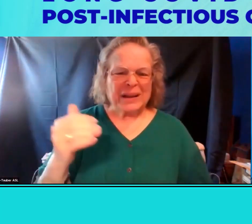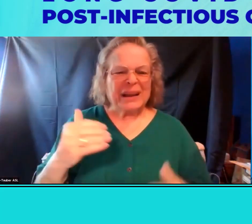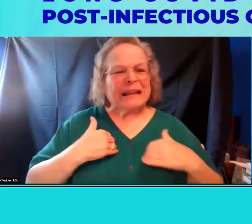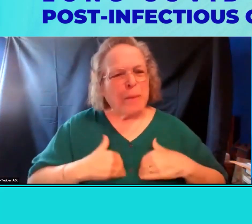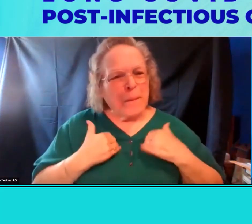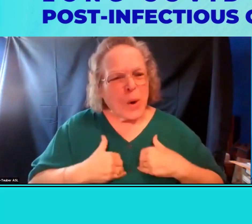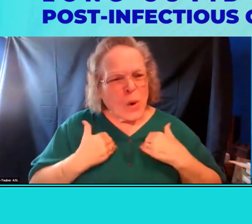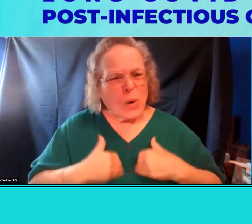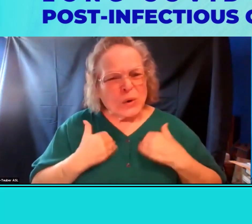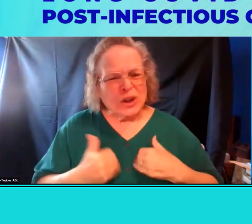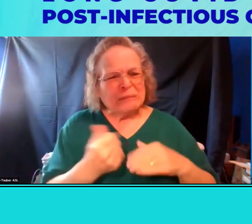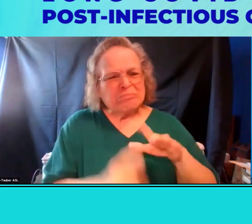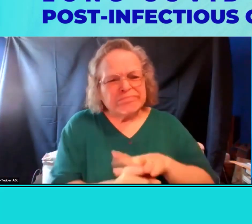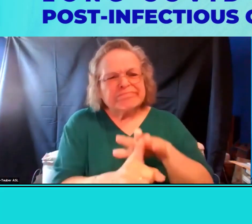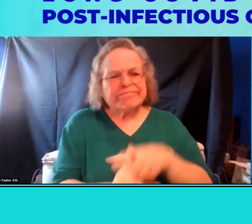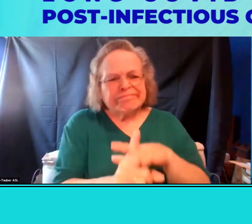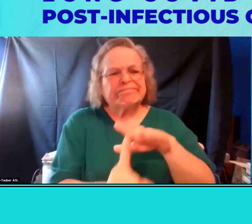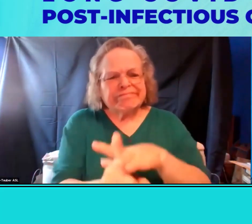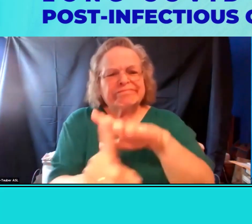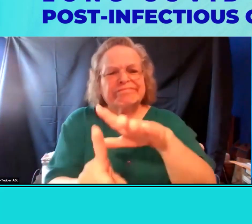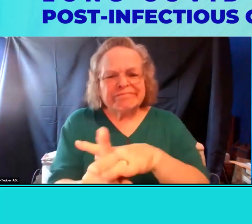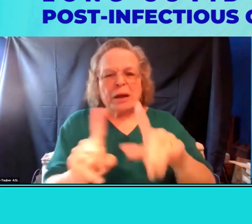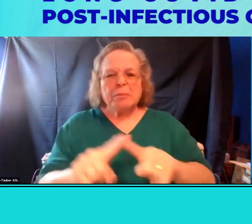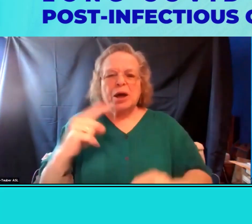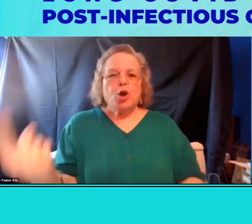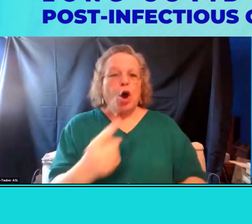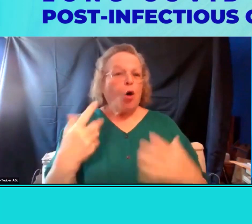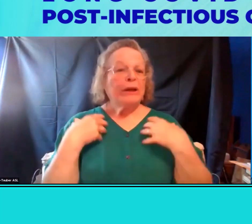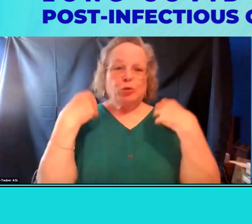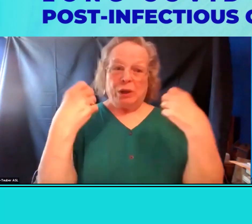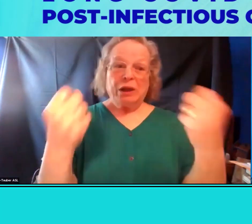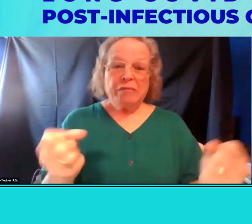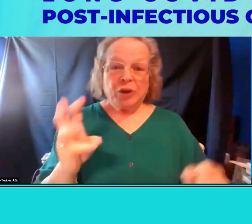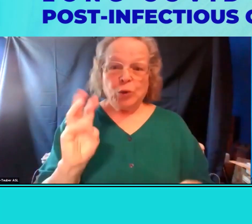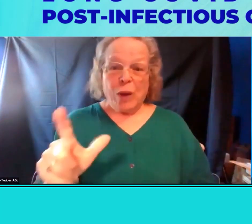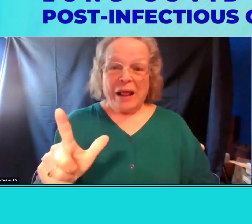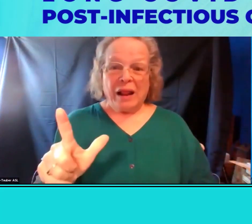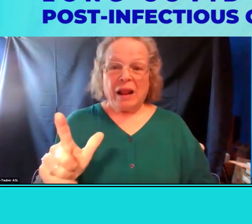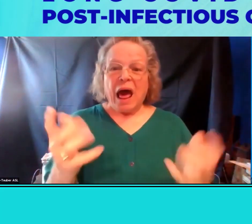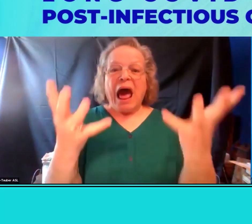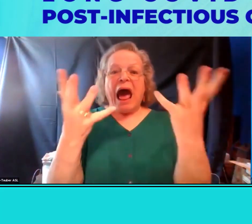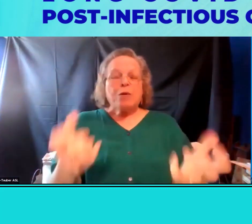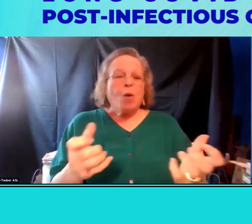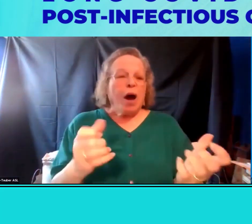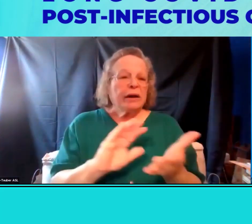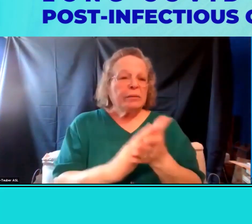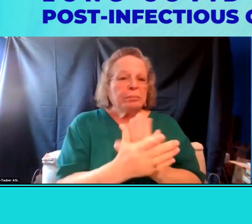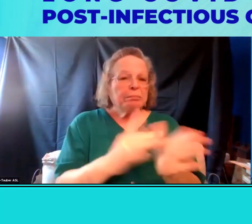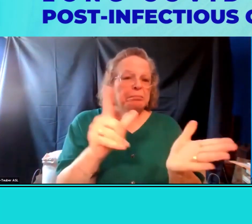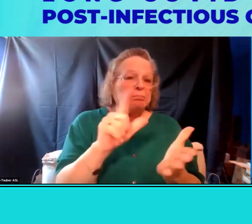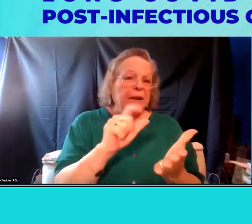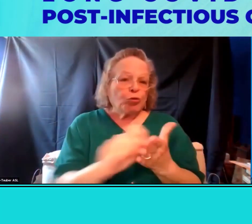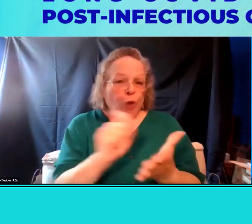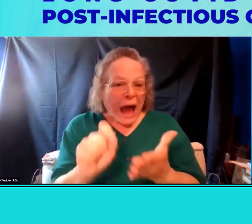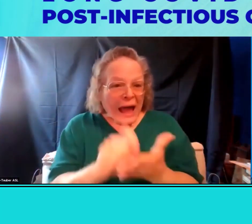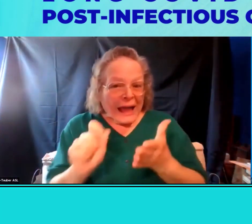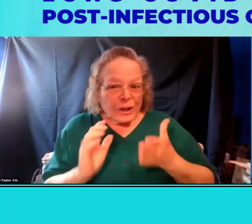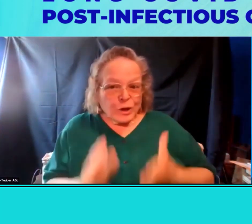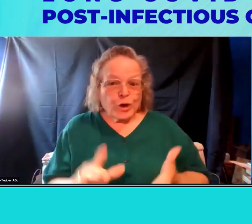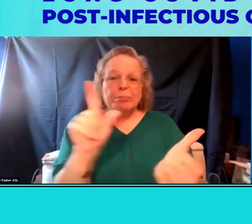as a kid and teenager, but I always recovered well. I wanted to go into the publishing industry and be a writer, and got